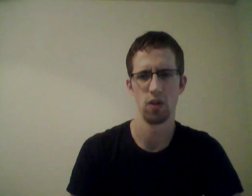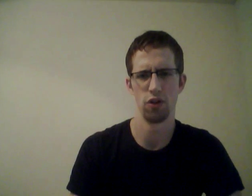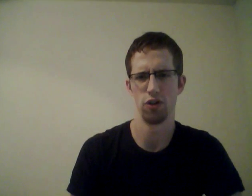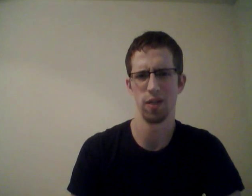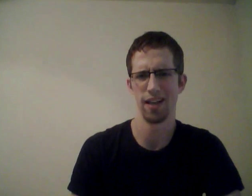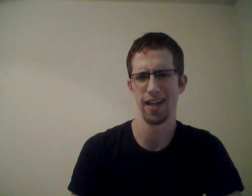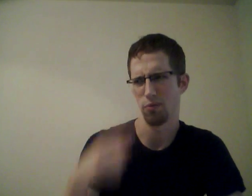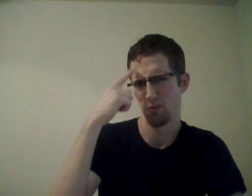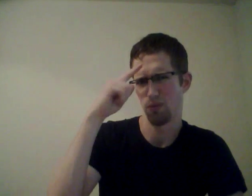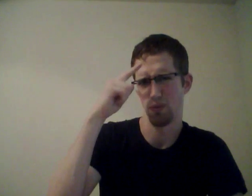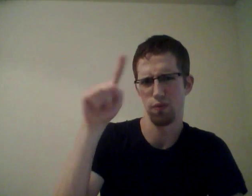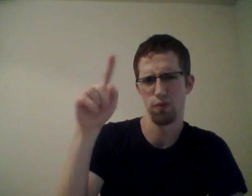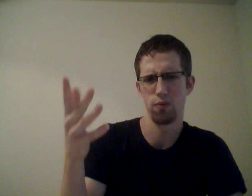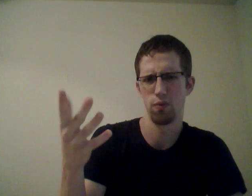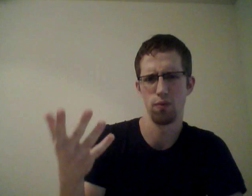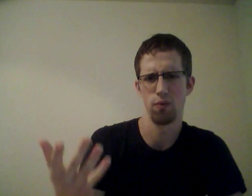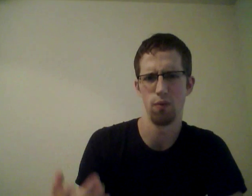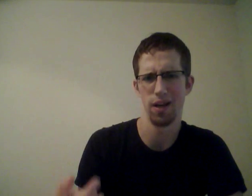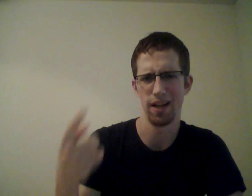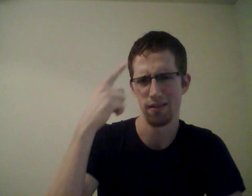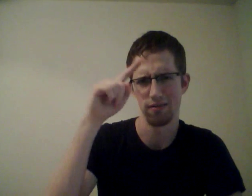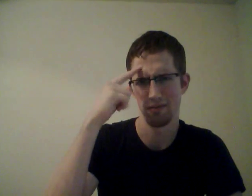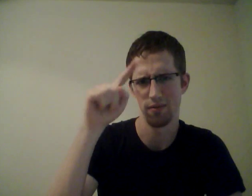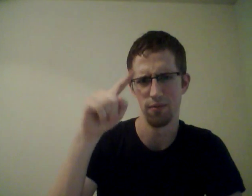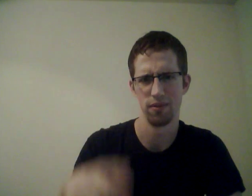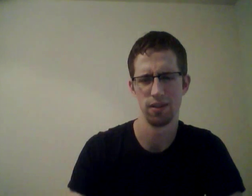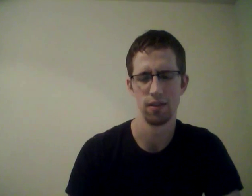You're doing that? Why?